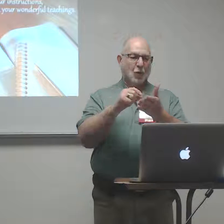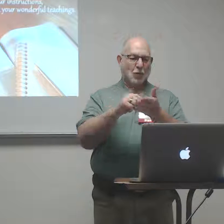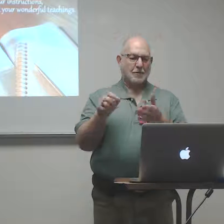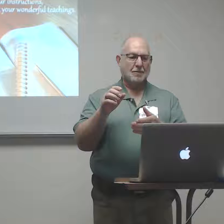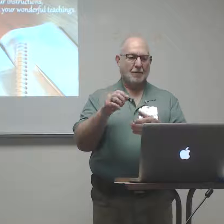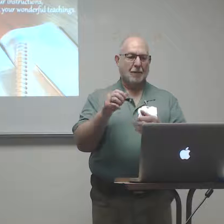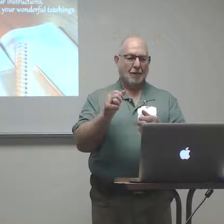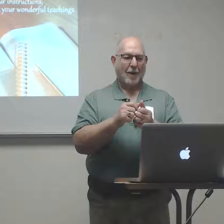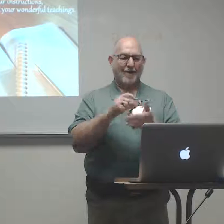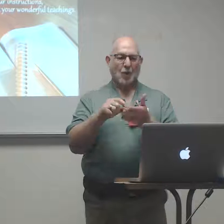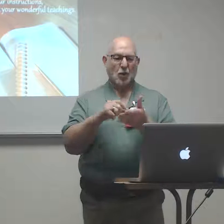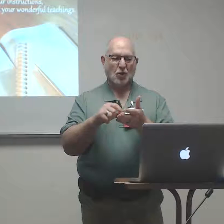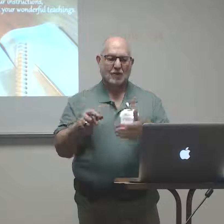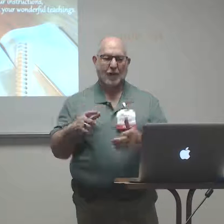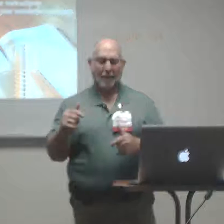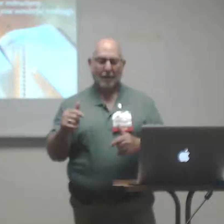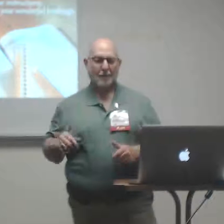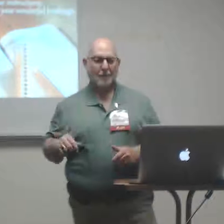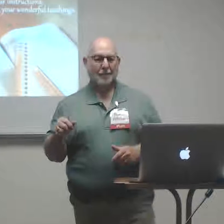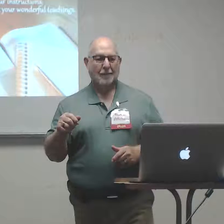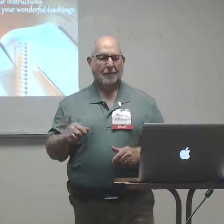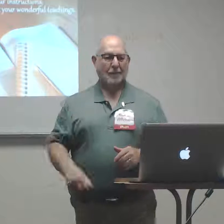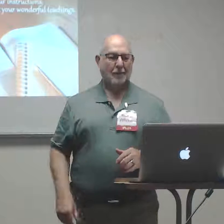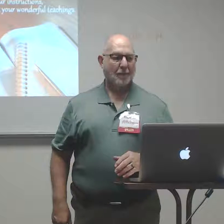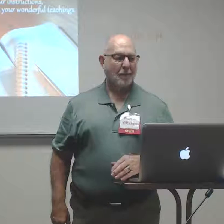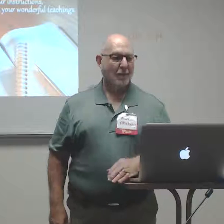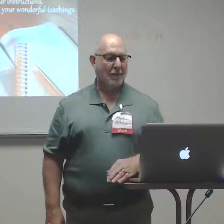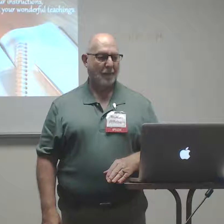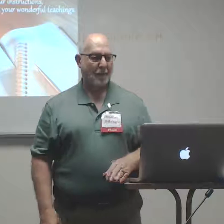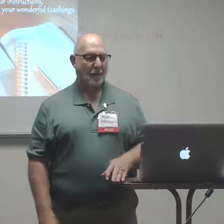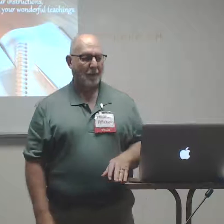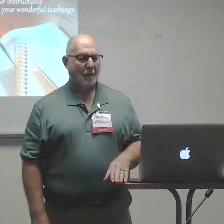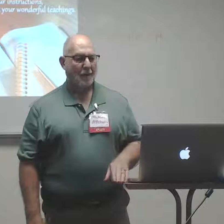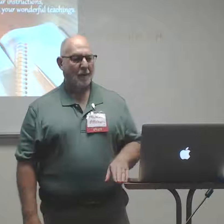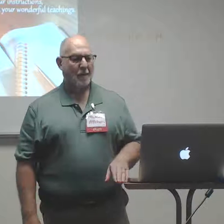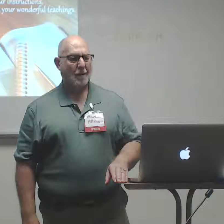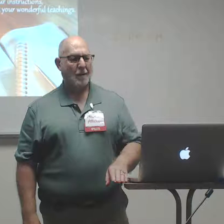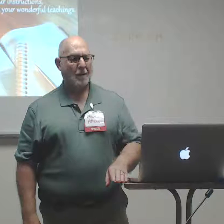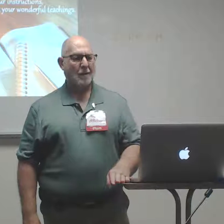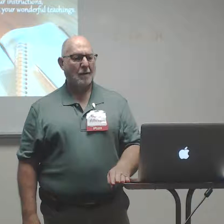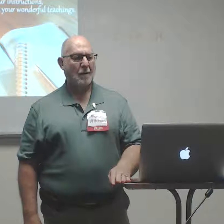sometimes, writing it out, just make sure you write it out for them. Another question from Ms. Jordan.